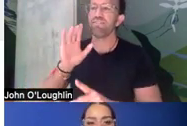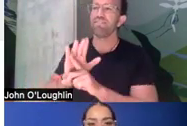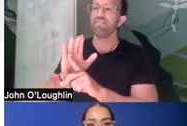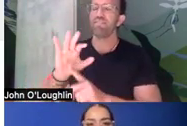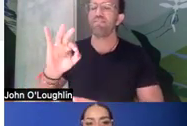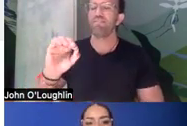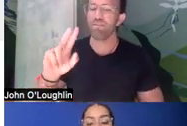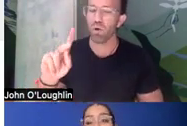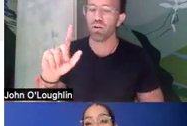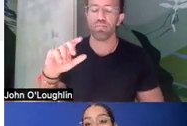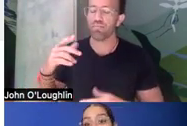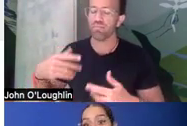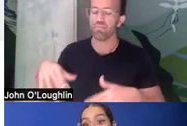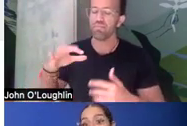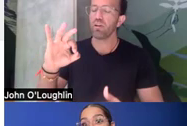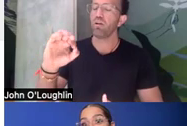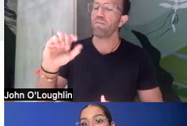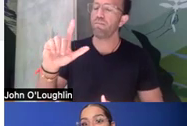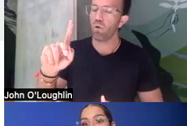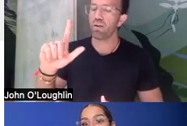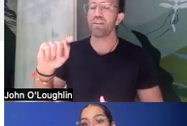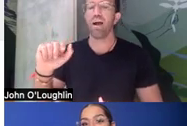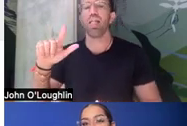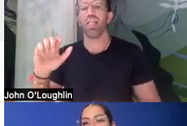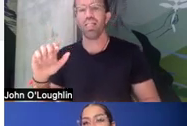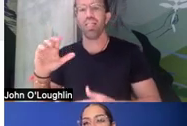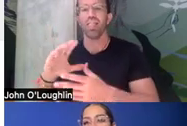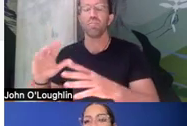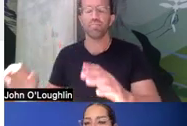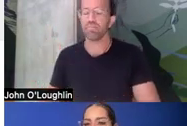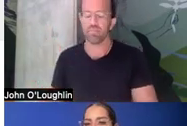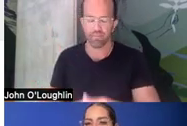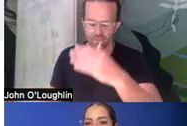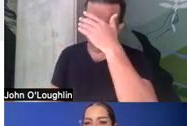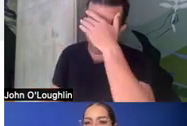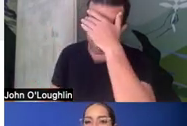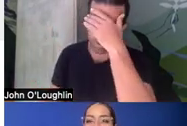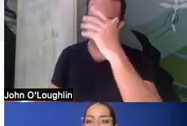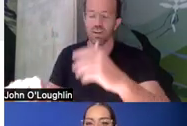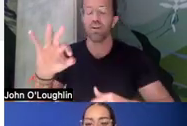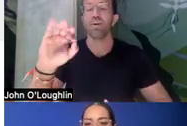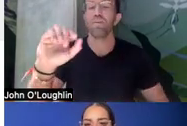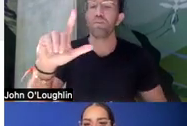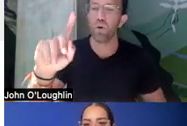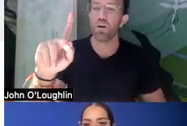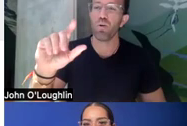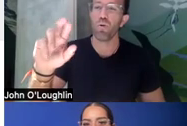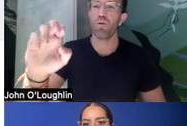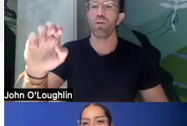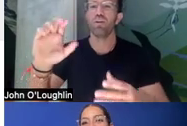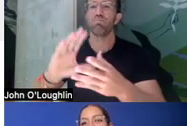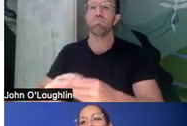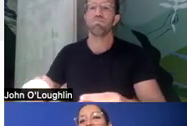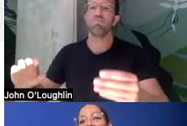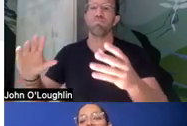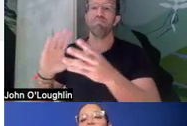Also, the timber. That is the folktale that we have. My hands are just